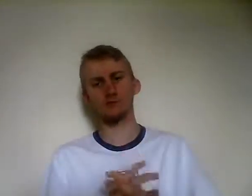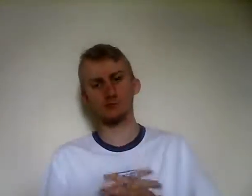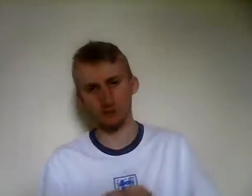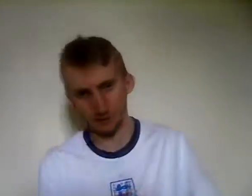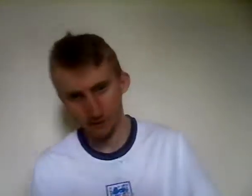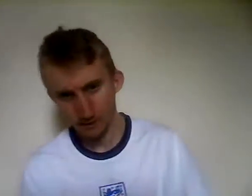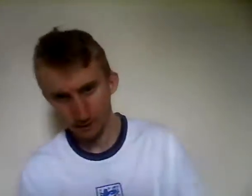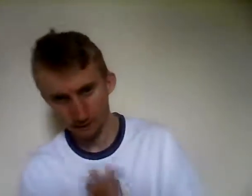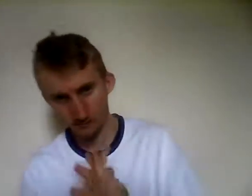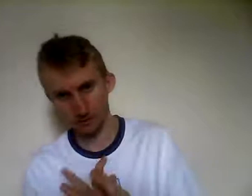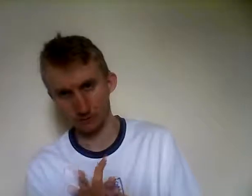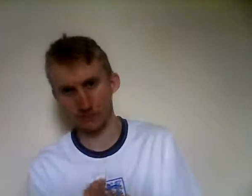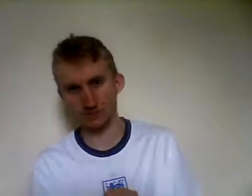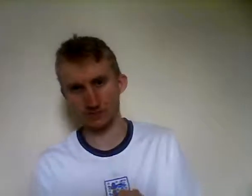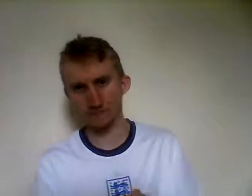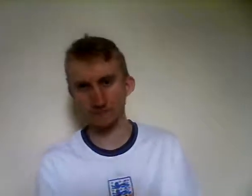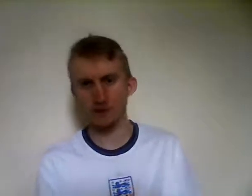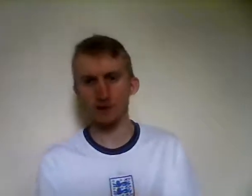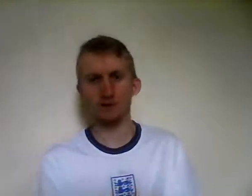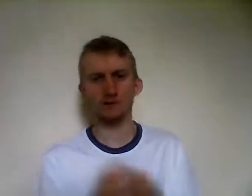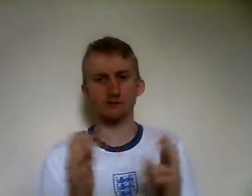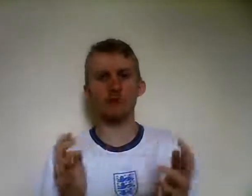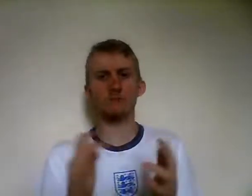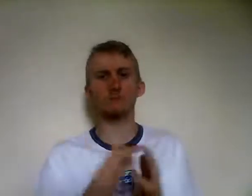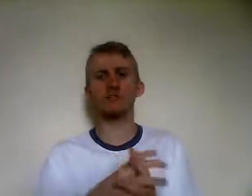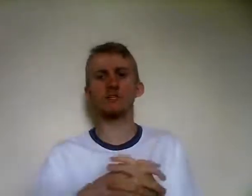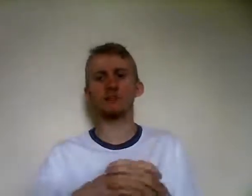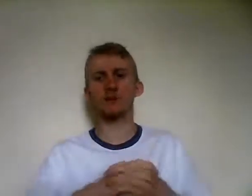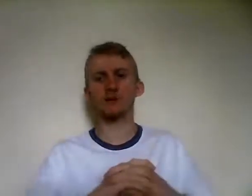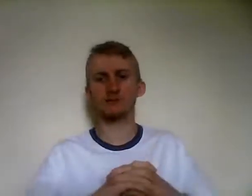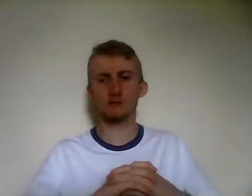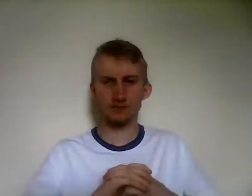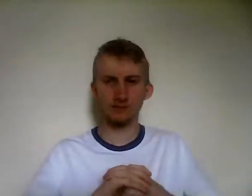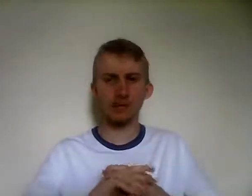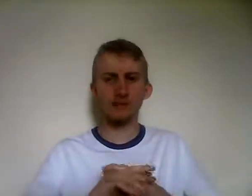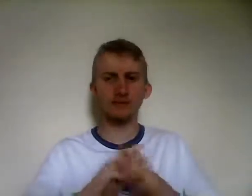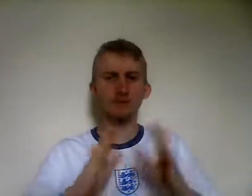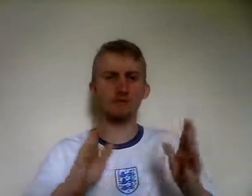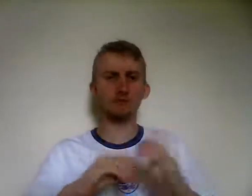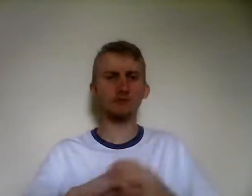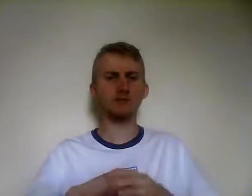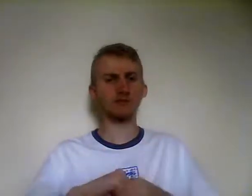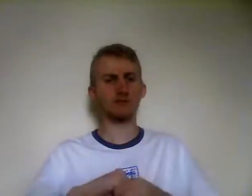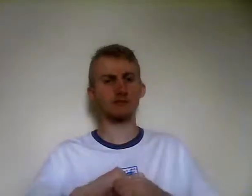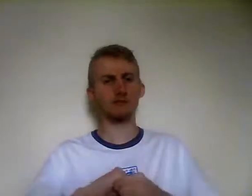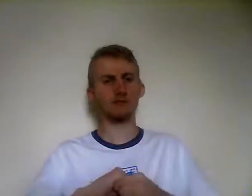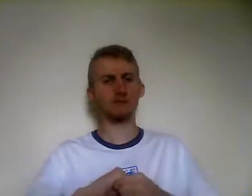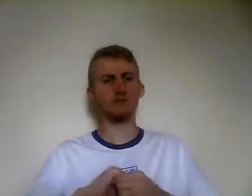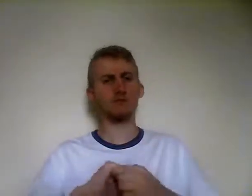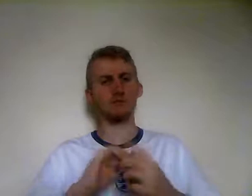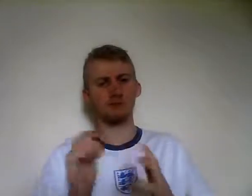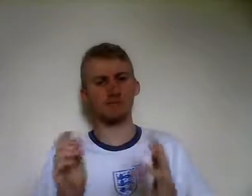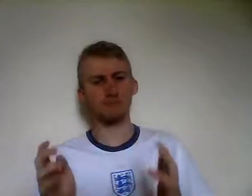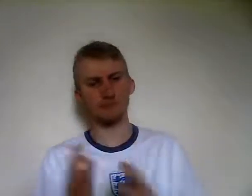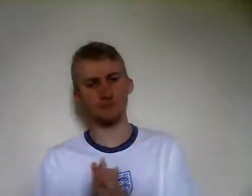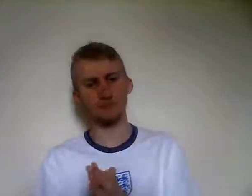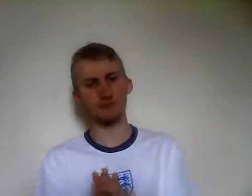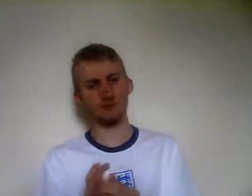O'Driscoll as their new manager. Under a tight budget at Doncaster Rovers, he achieved promotion to the Football League Championship in their first